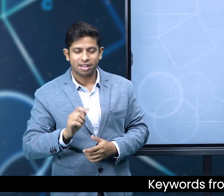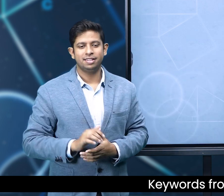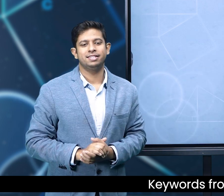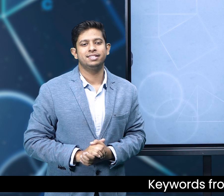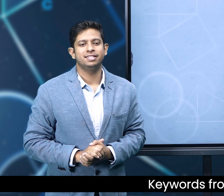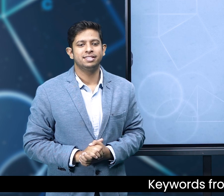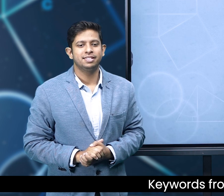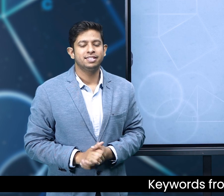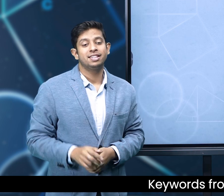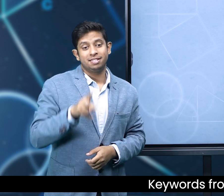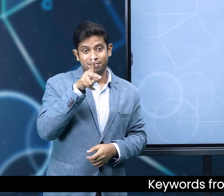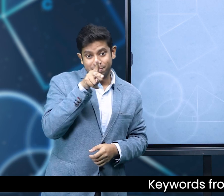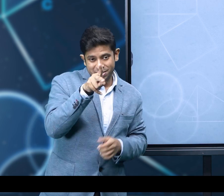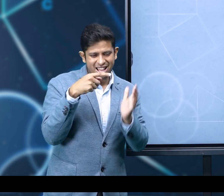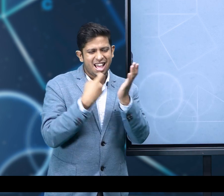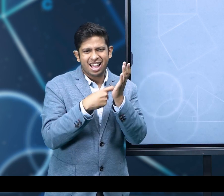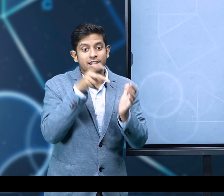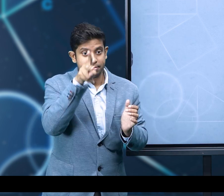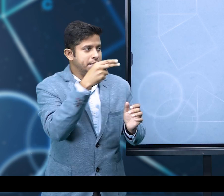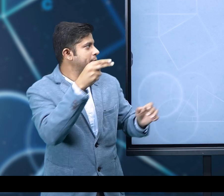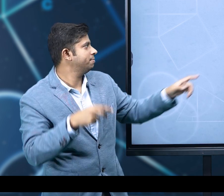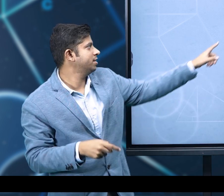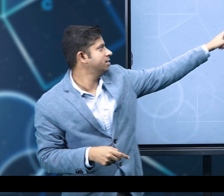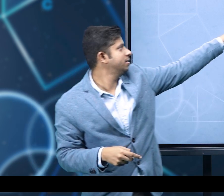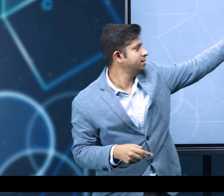Keywords from this lesson are ratio,